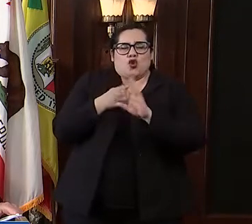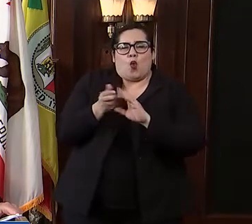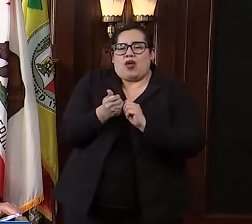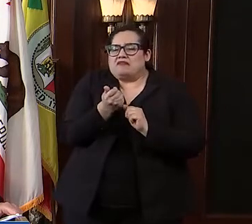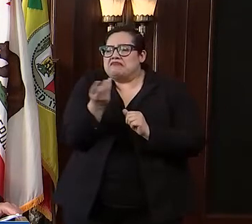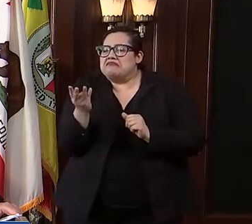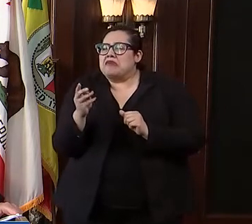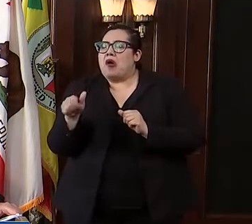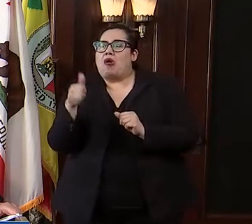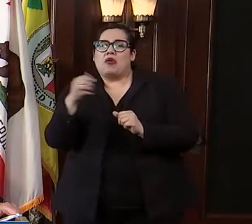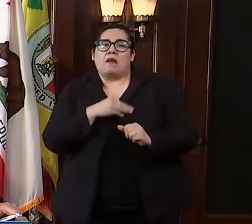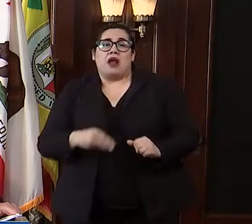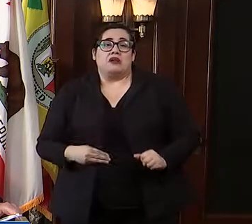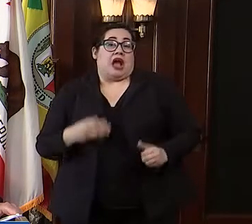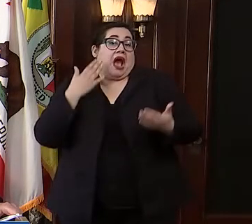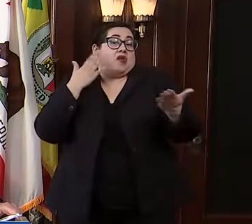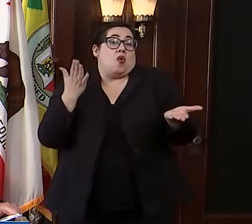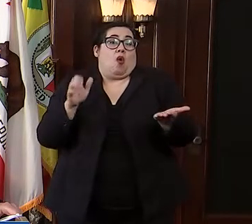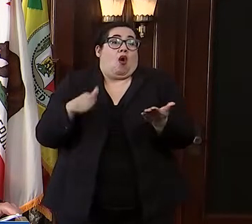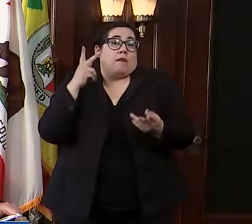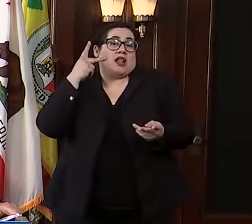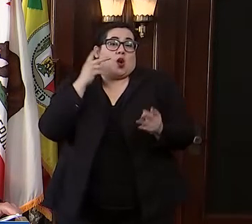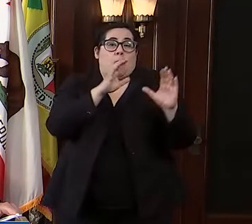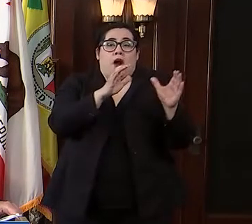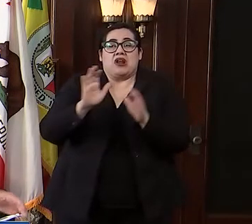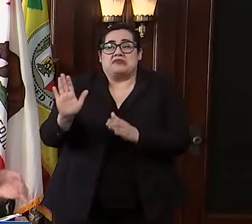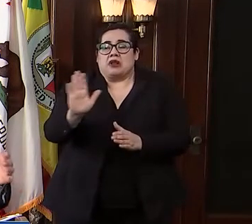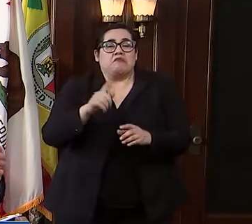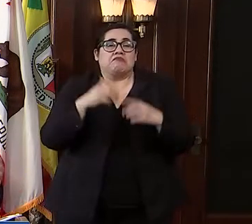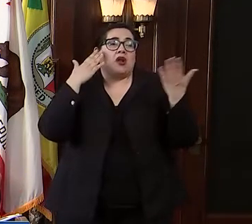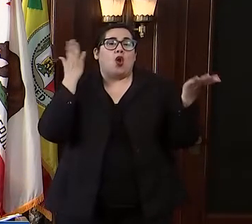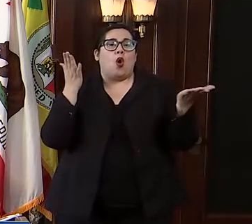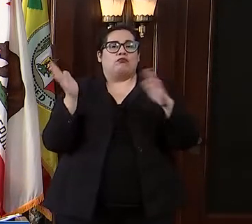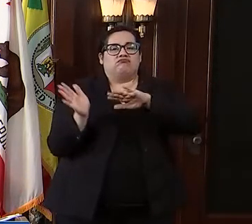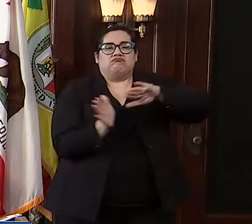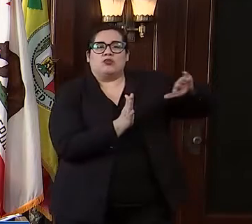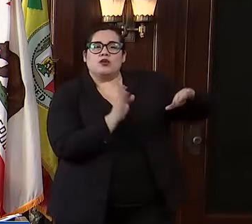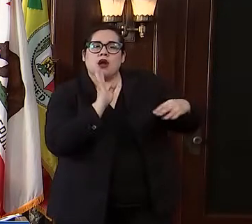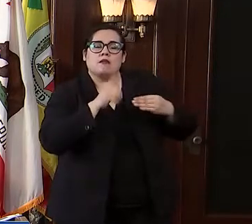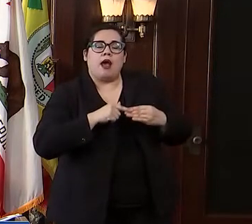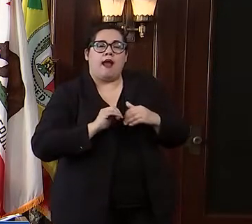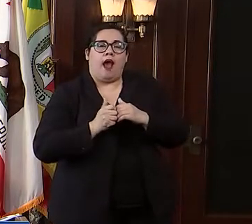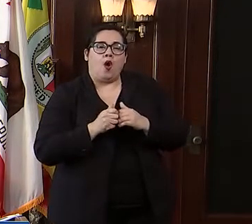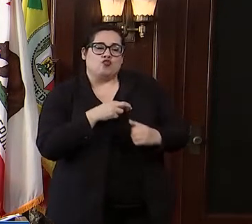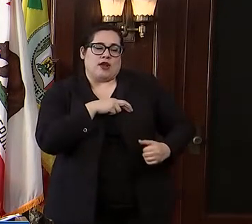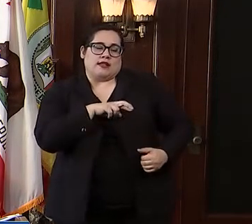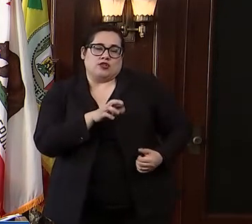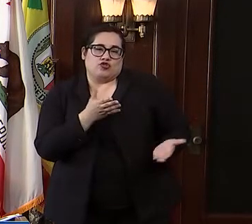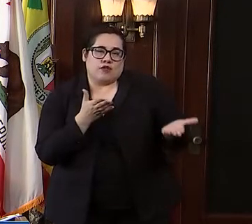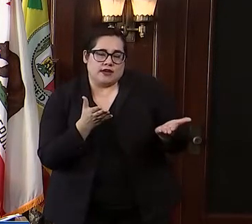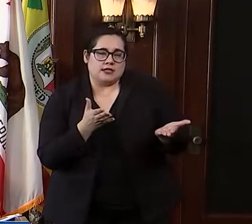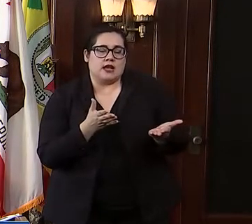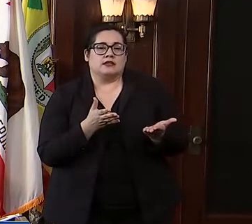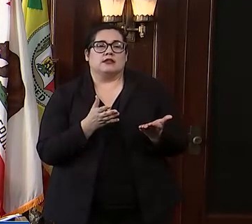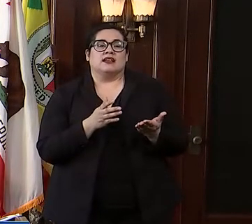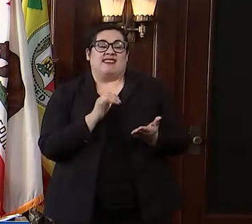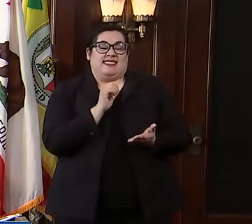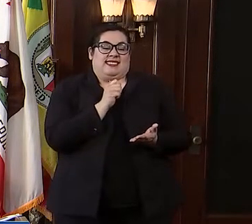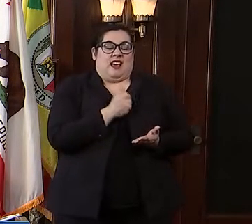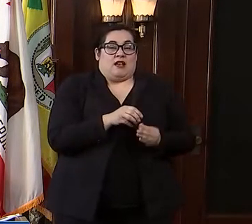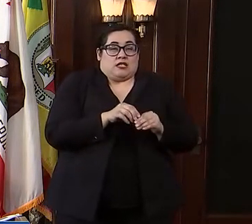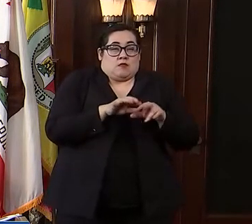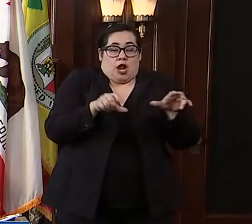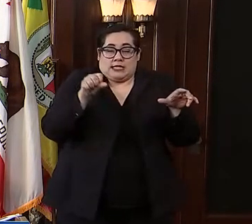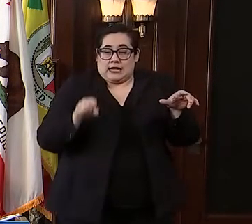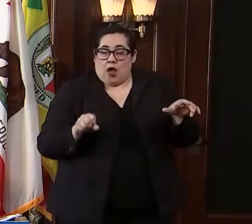plus of mayors. I don't even know what all their political parties were, but we talked about things like how religious services spread in